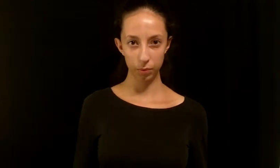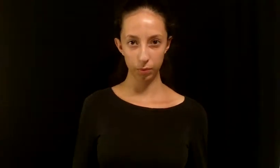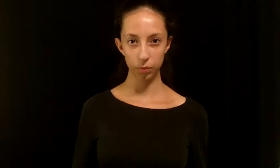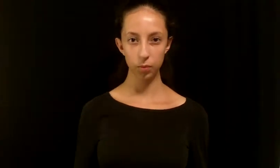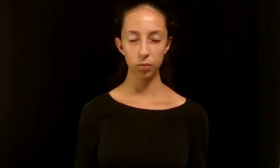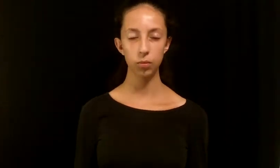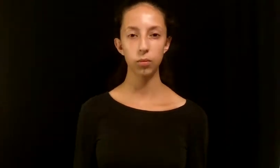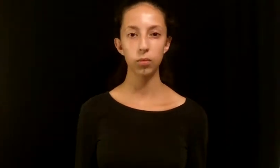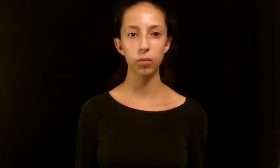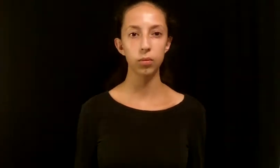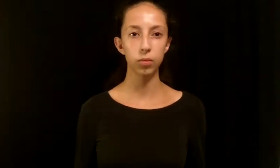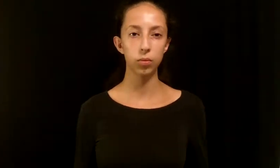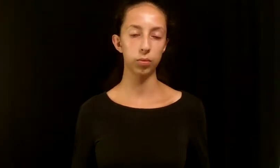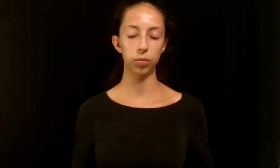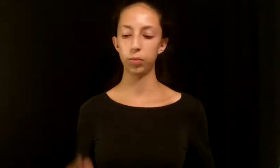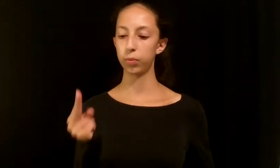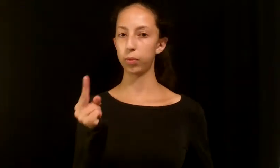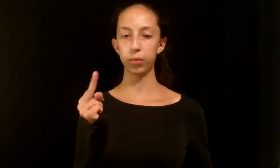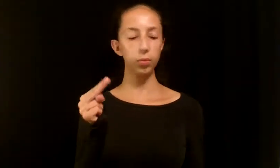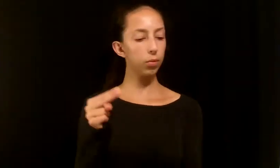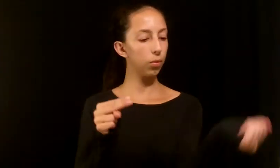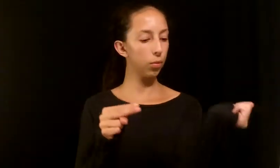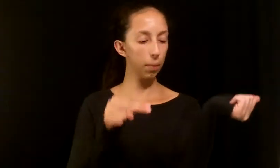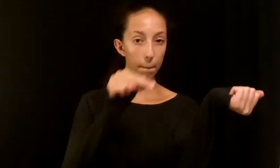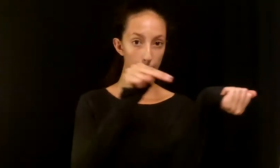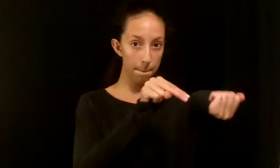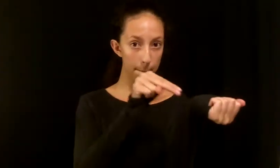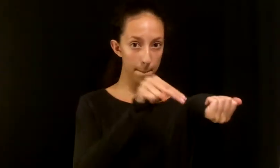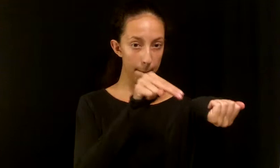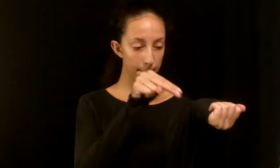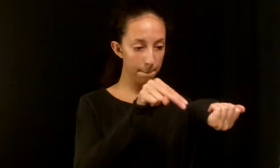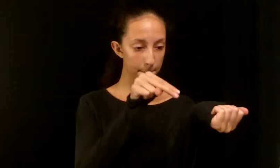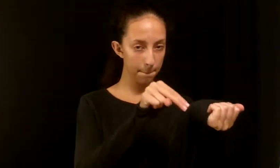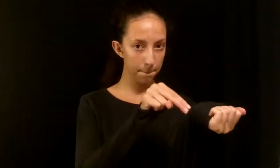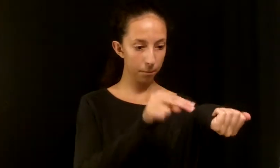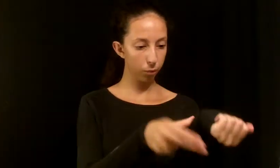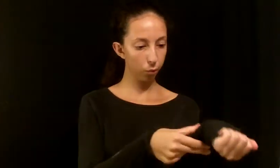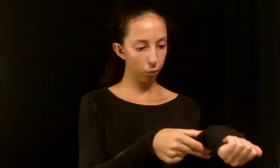Nurse is an N at your wrist, kind of where you take your pulse.